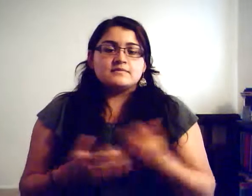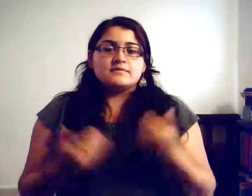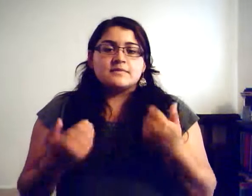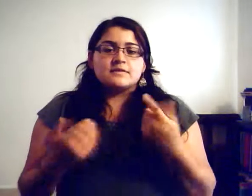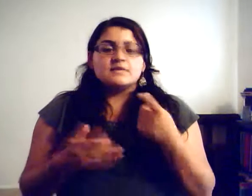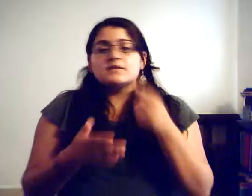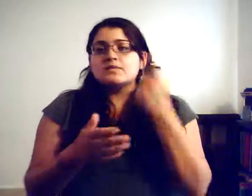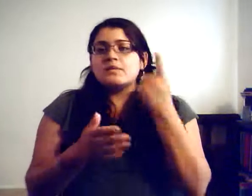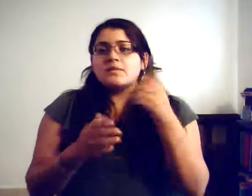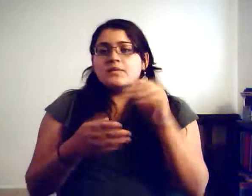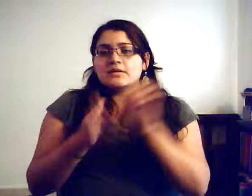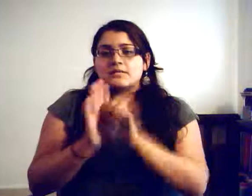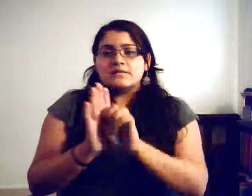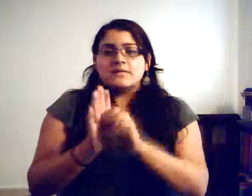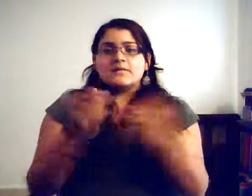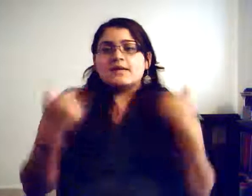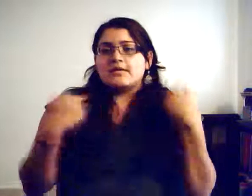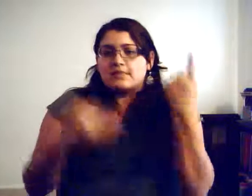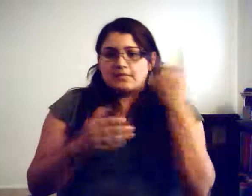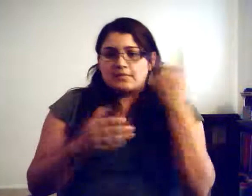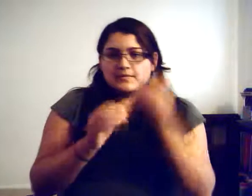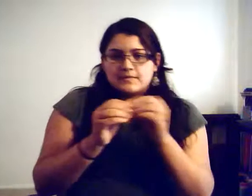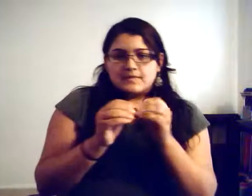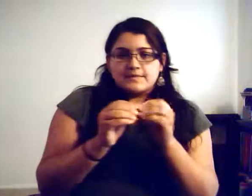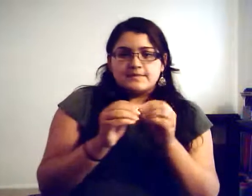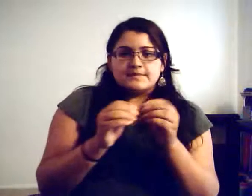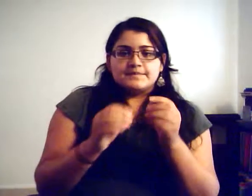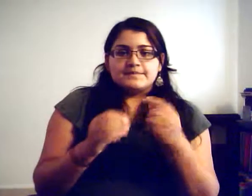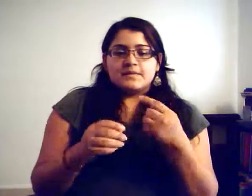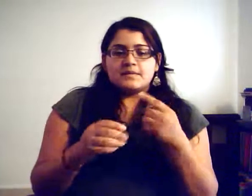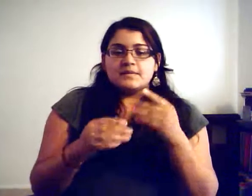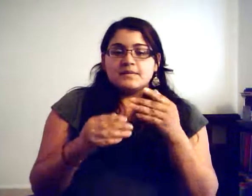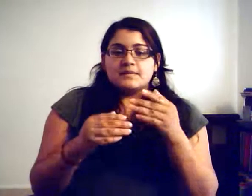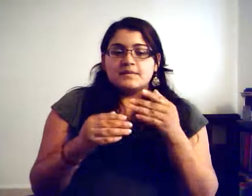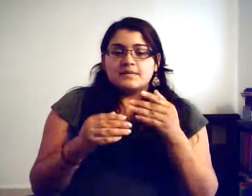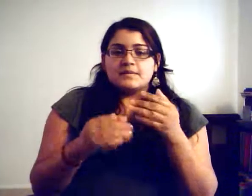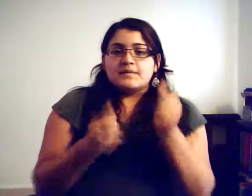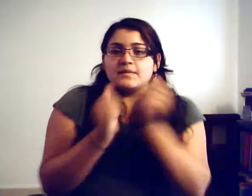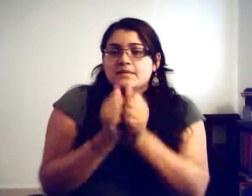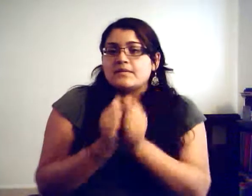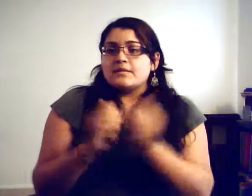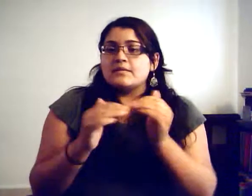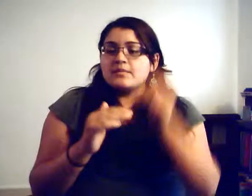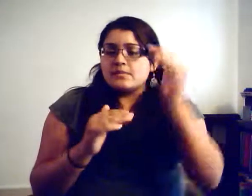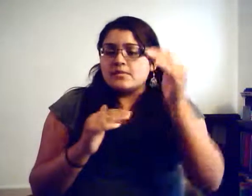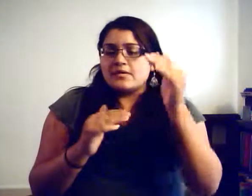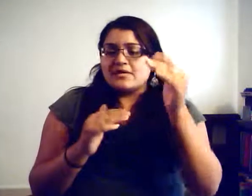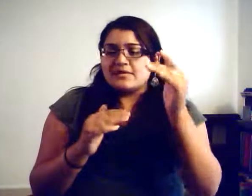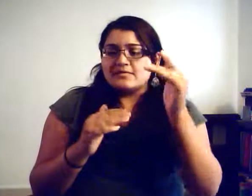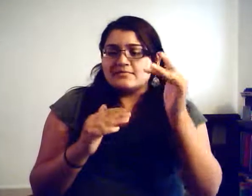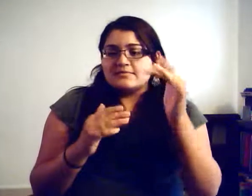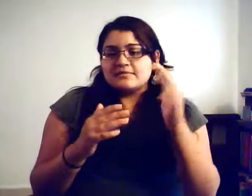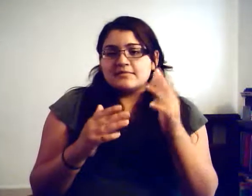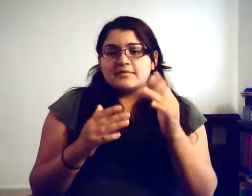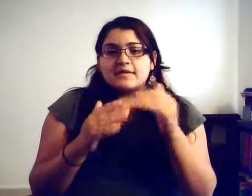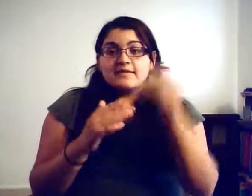I use with a more advanced class. These tend to be sophomore students thinking about deciding on a major